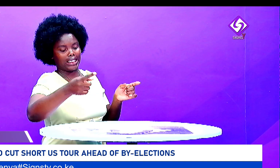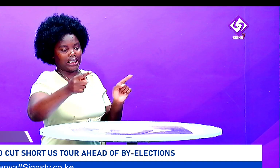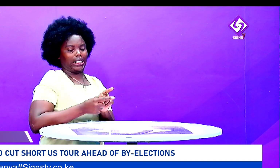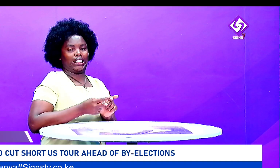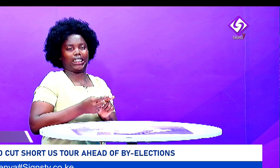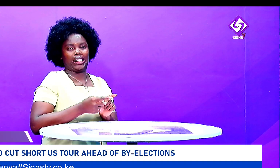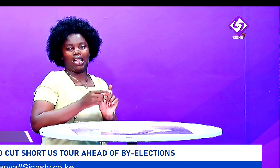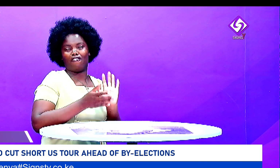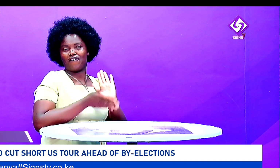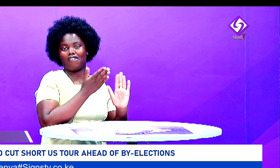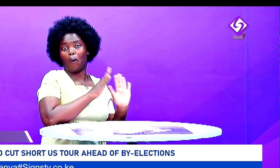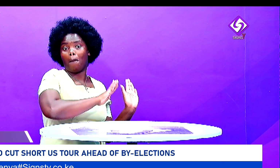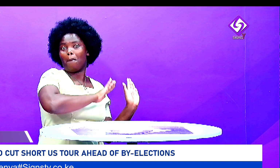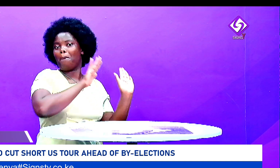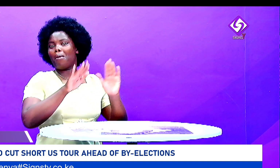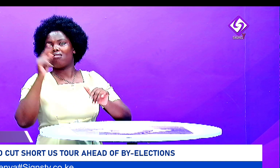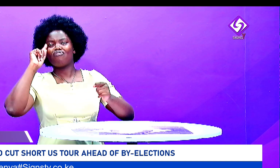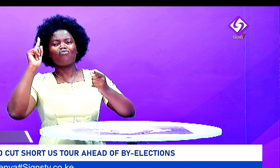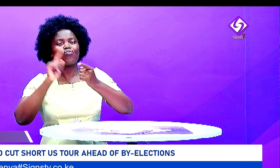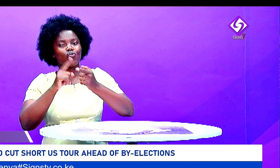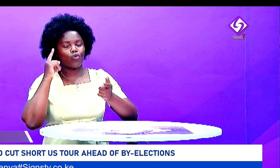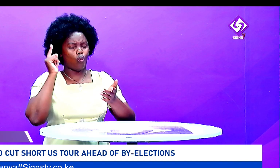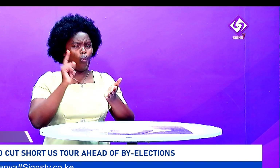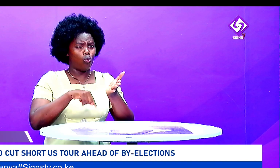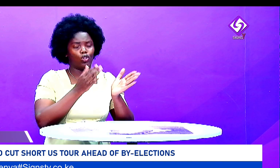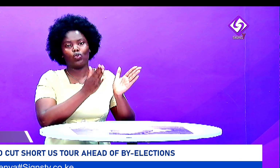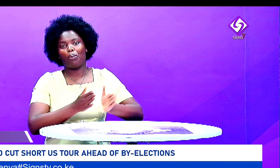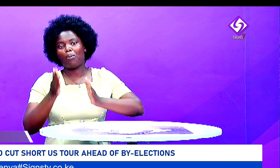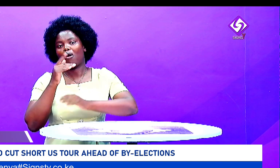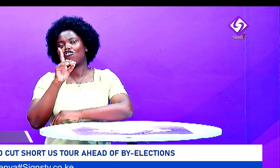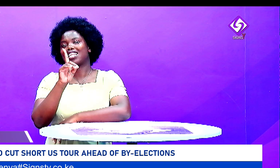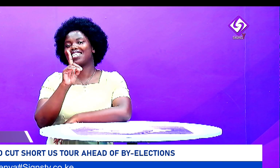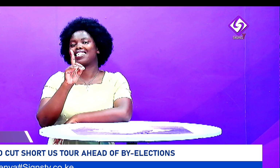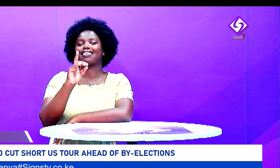Democratic Change Party for upcoming by-elections.